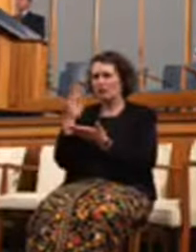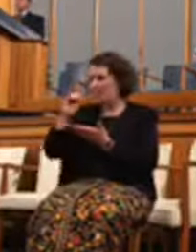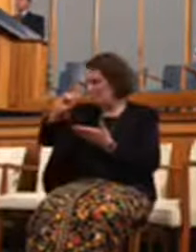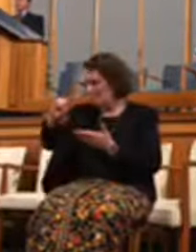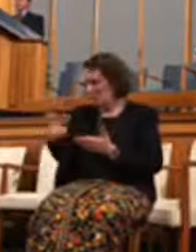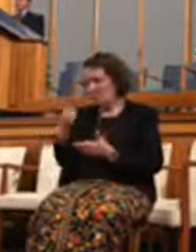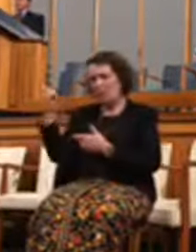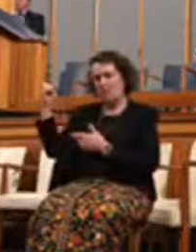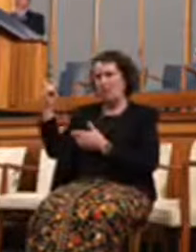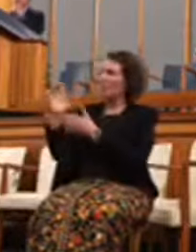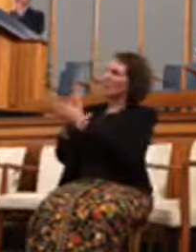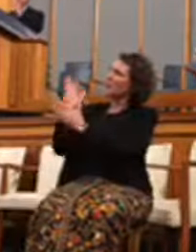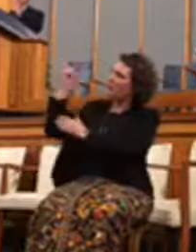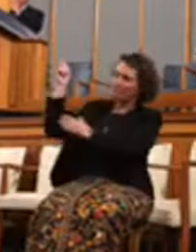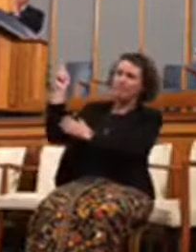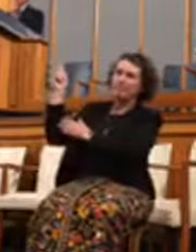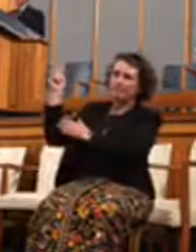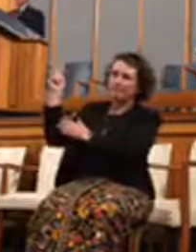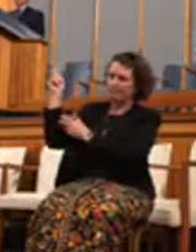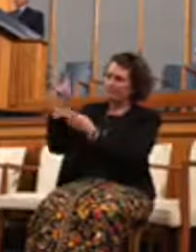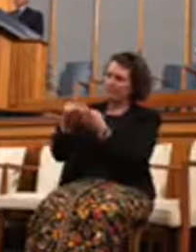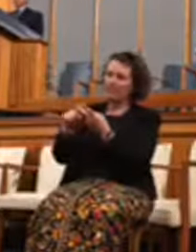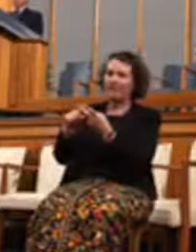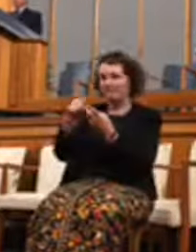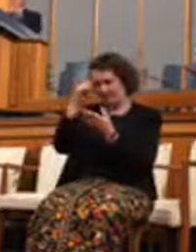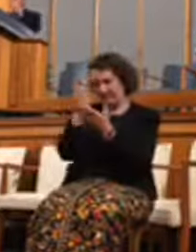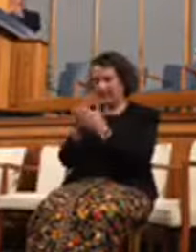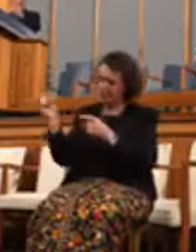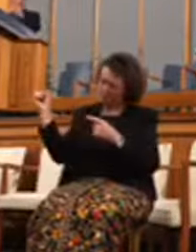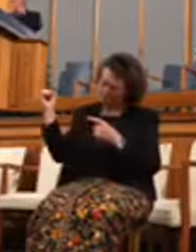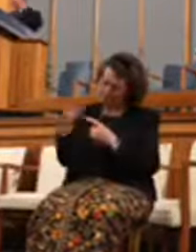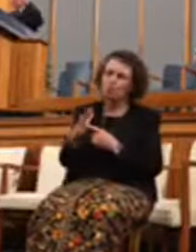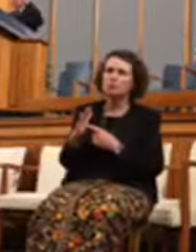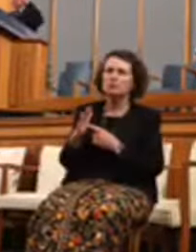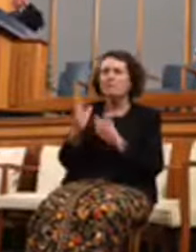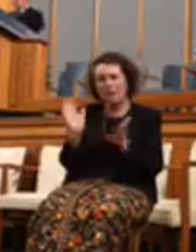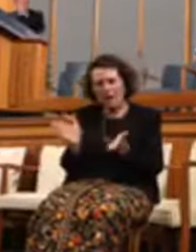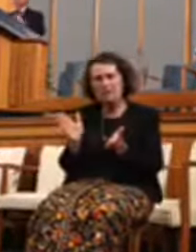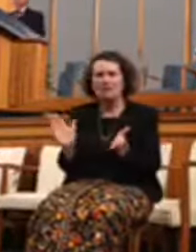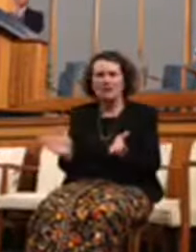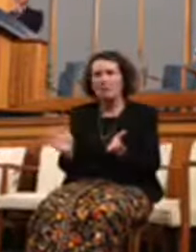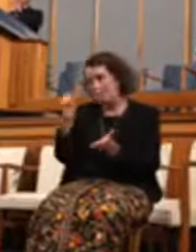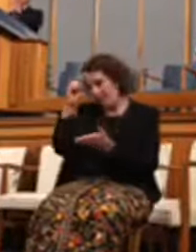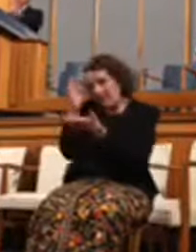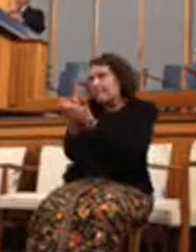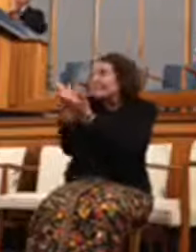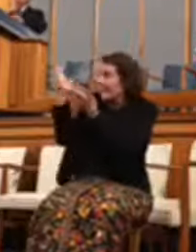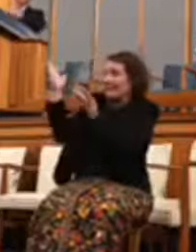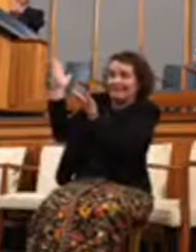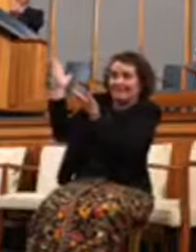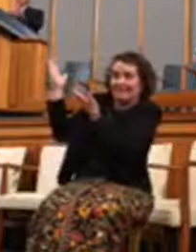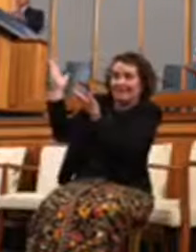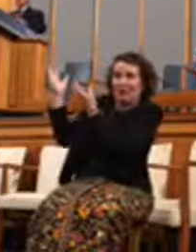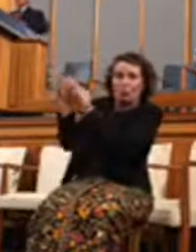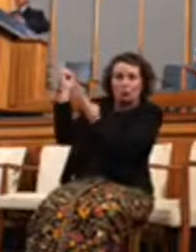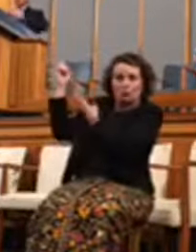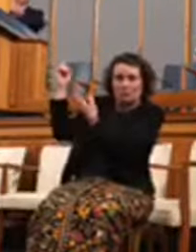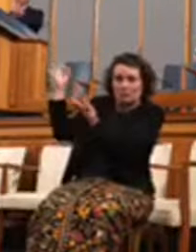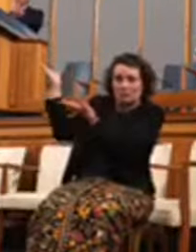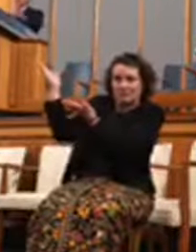impossible. Faith is essential. You must believe that God exists. He made you, He created